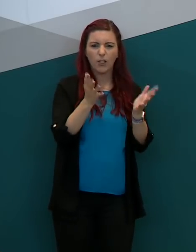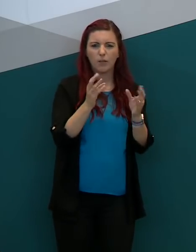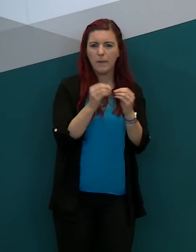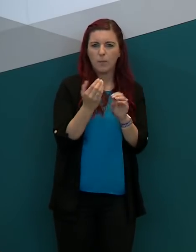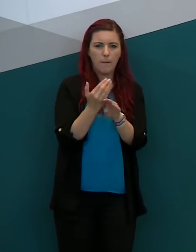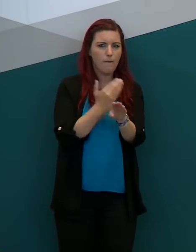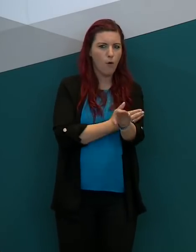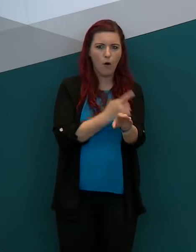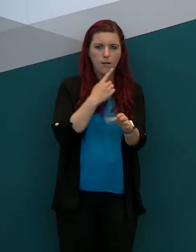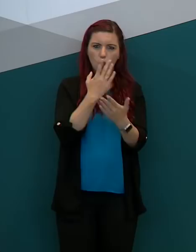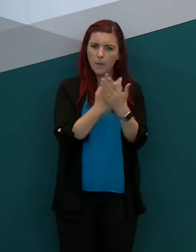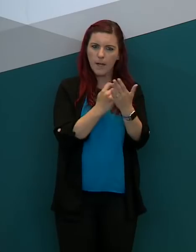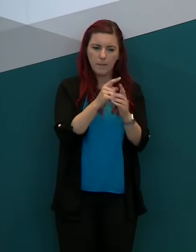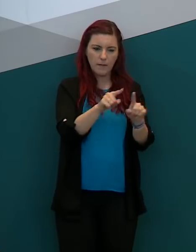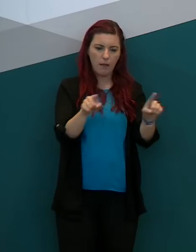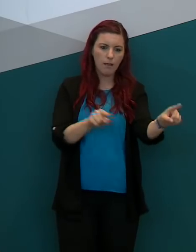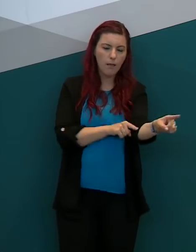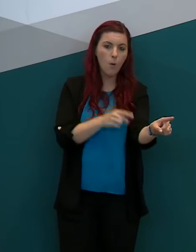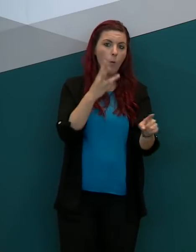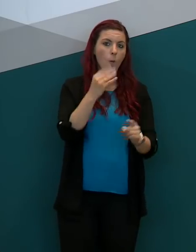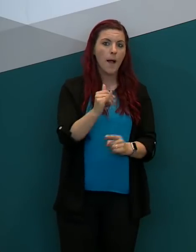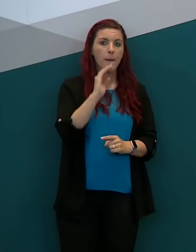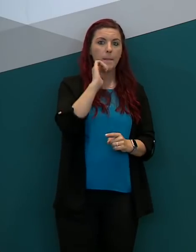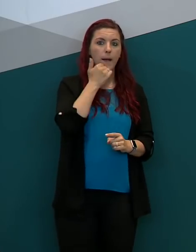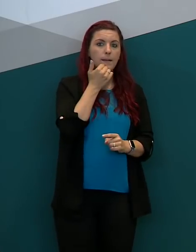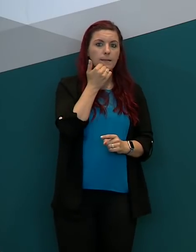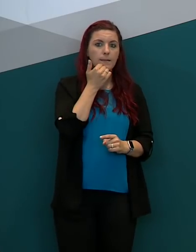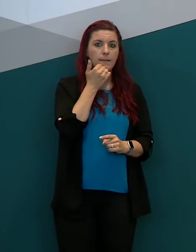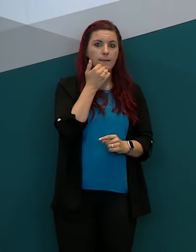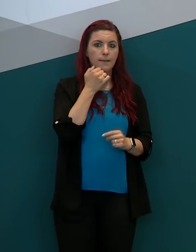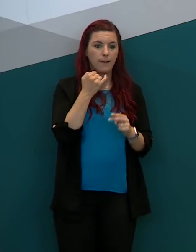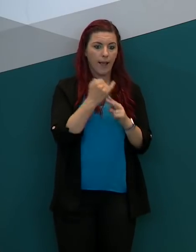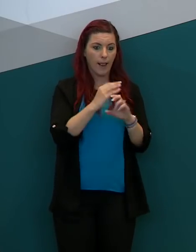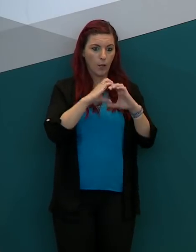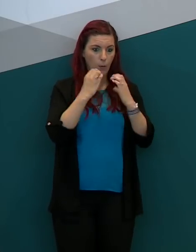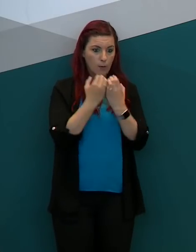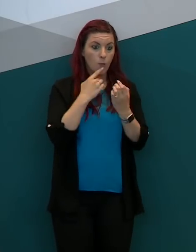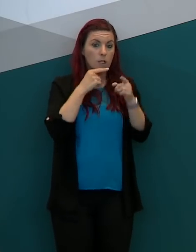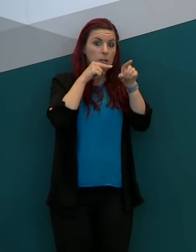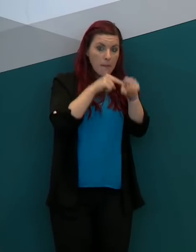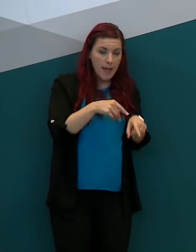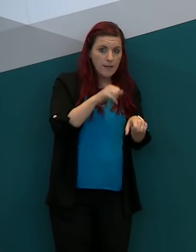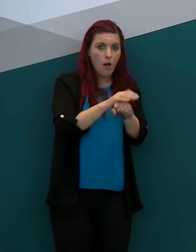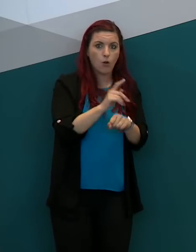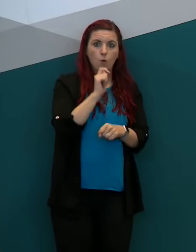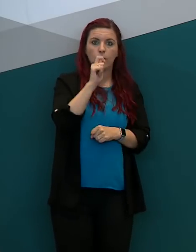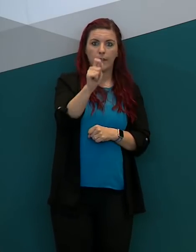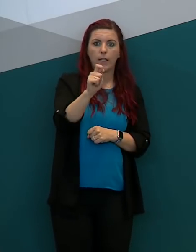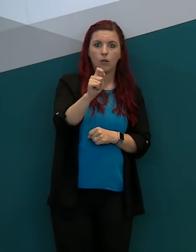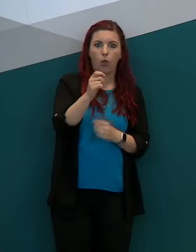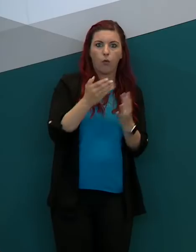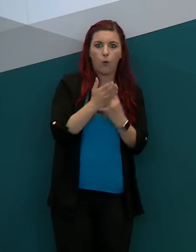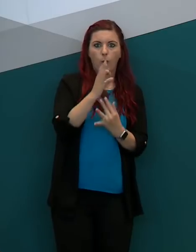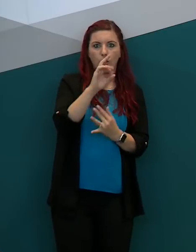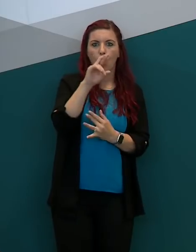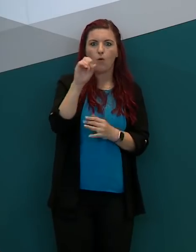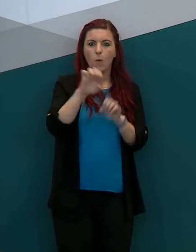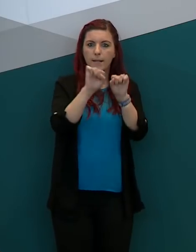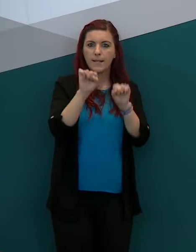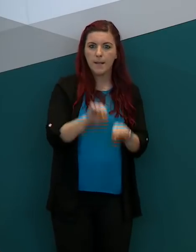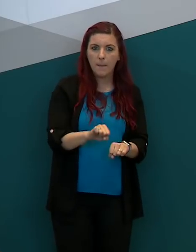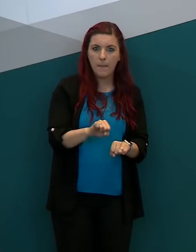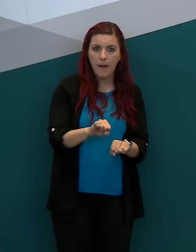occasions before. The reason for that is because we rely for that purpose on notifications that come through the GRO. There's a